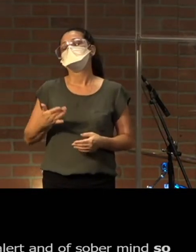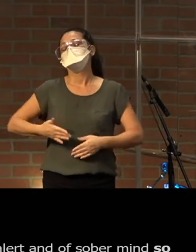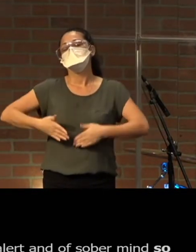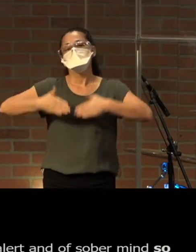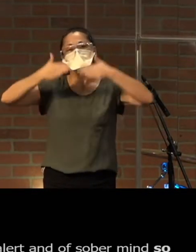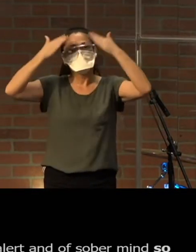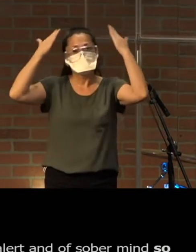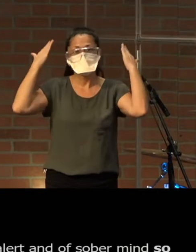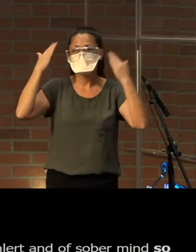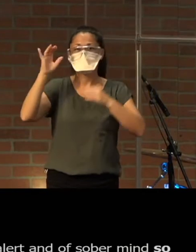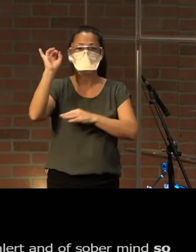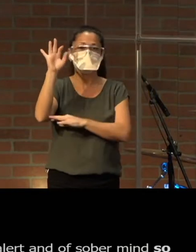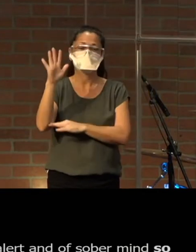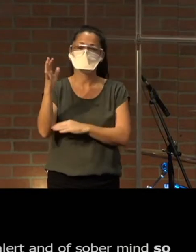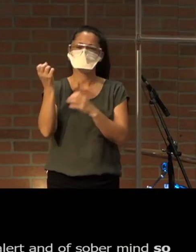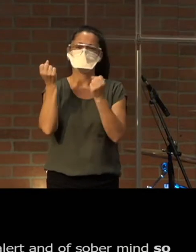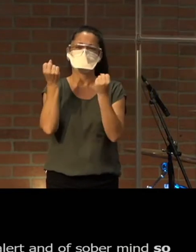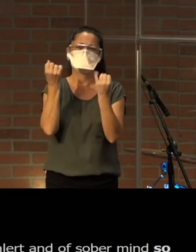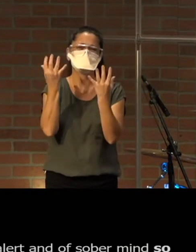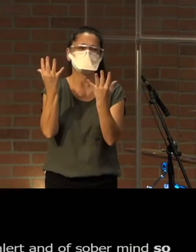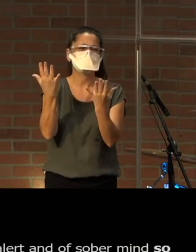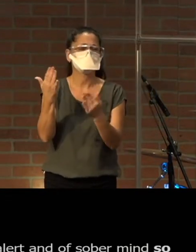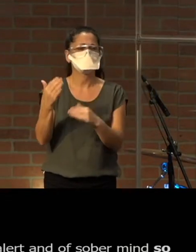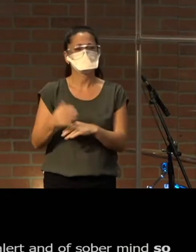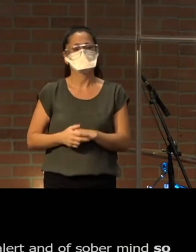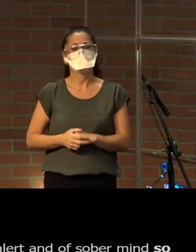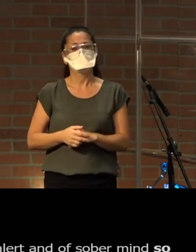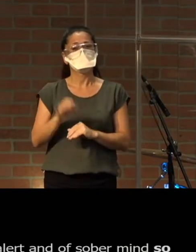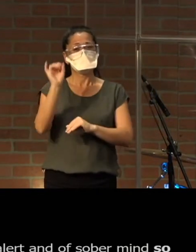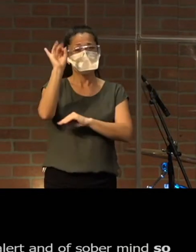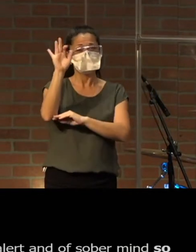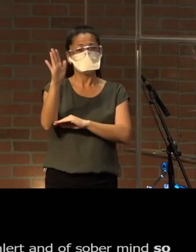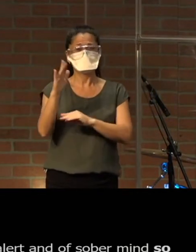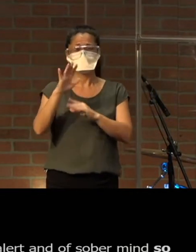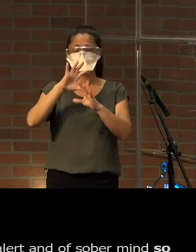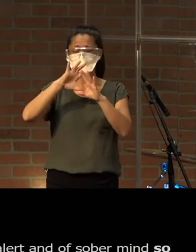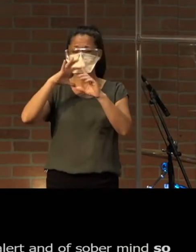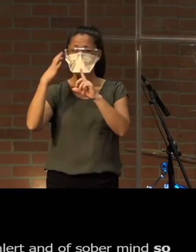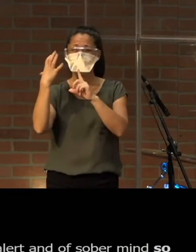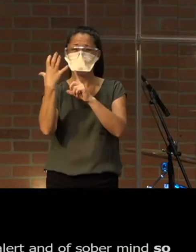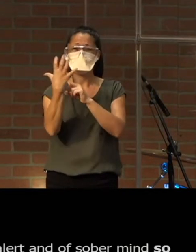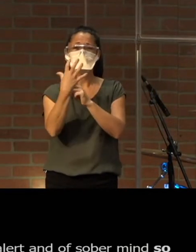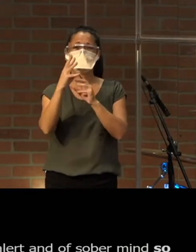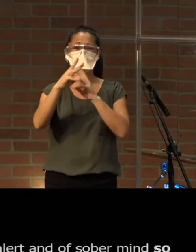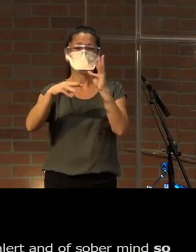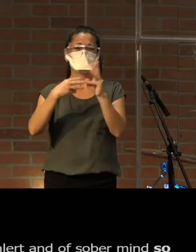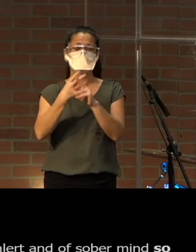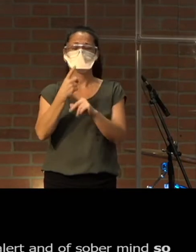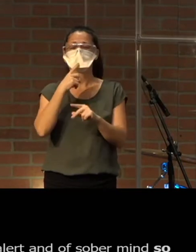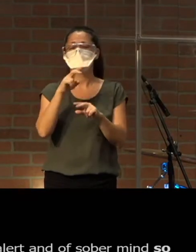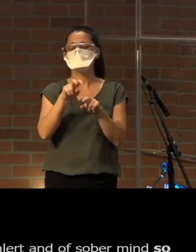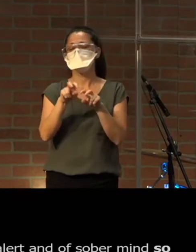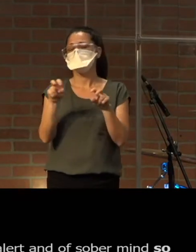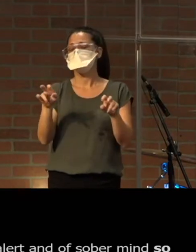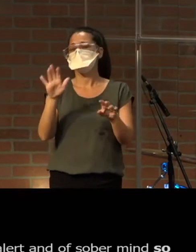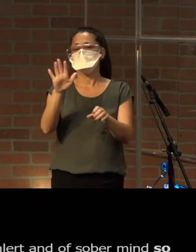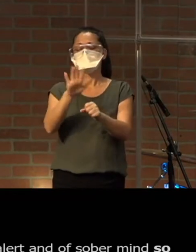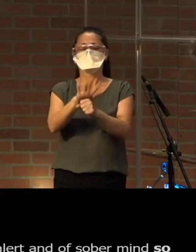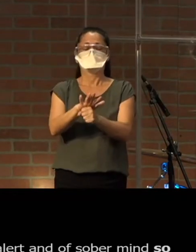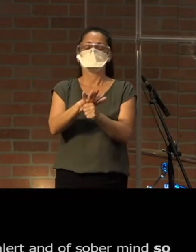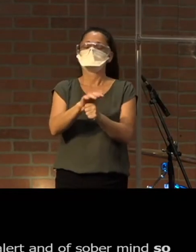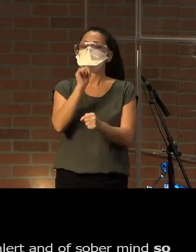high rate? And that pastors across the globe are jumping ship and saying the stress is